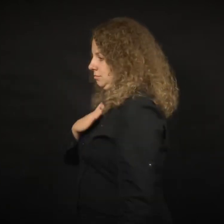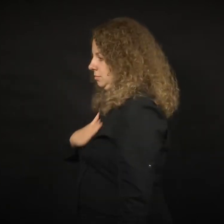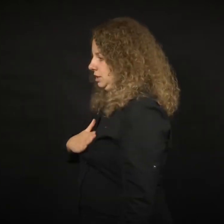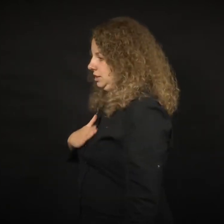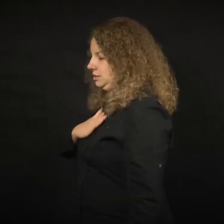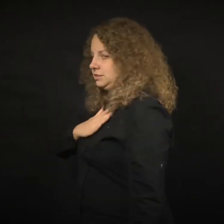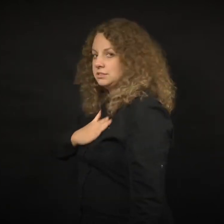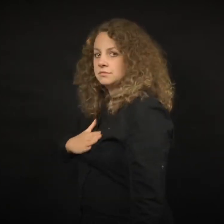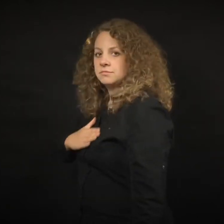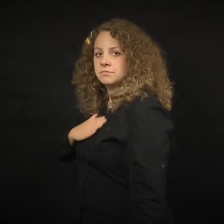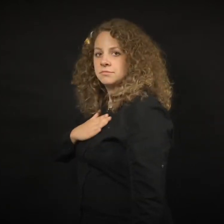Please.